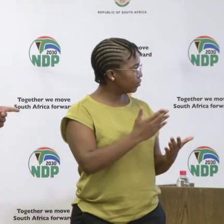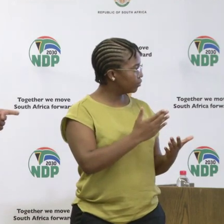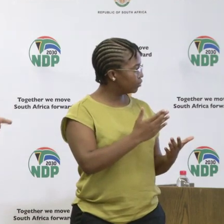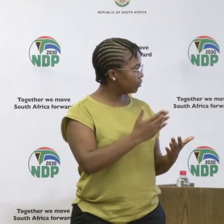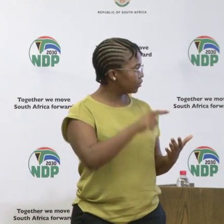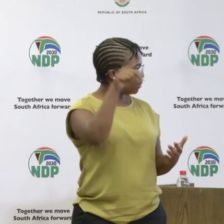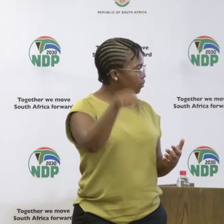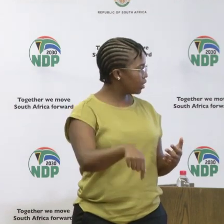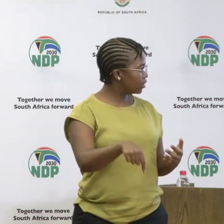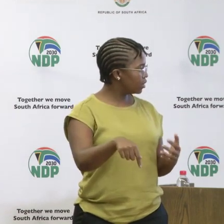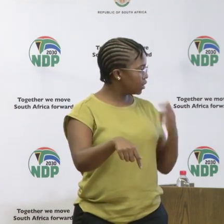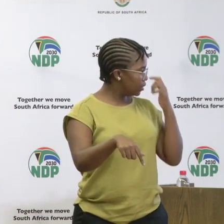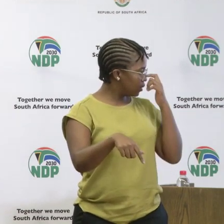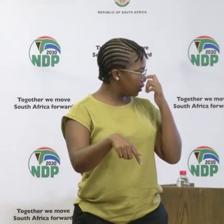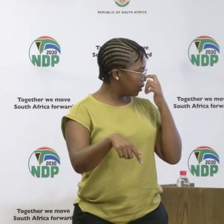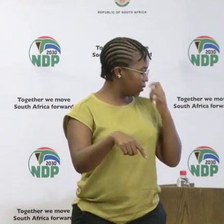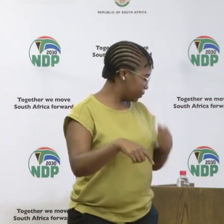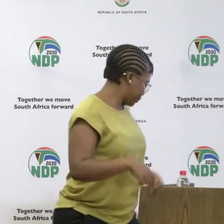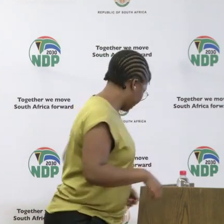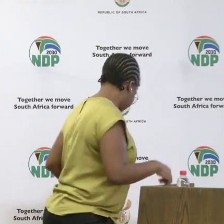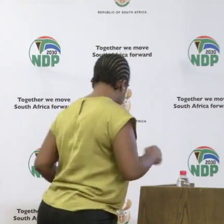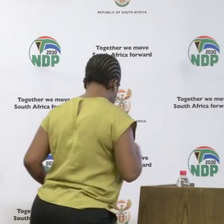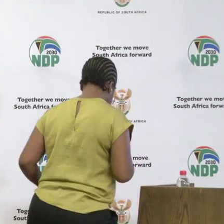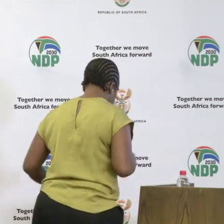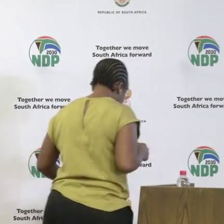Yeah, press on forward. Yeah.